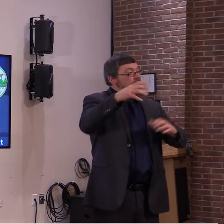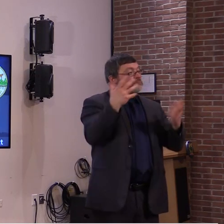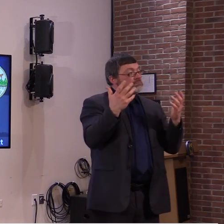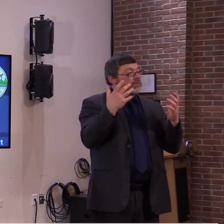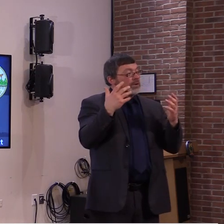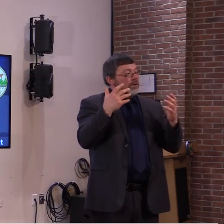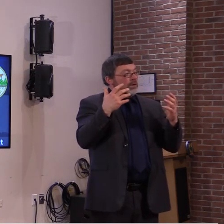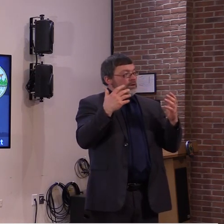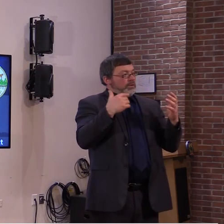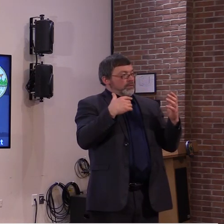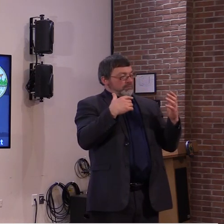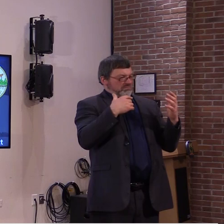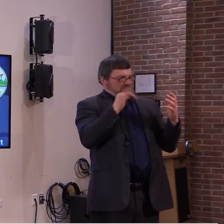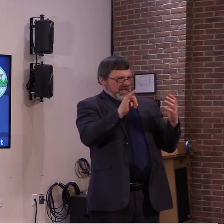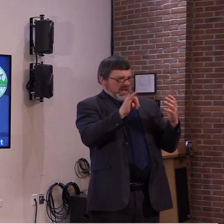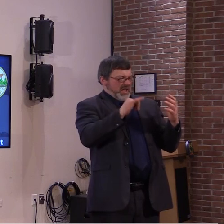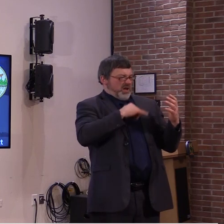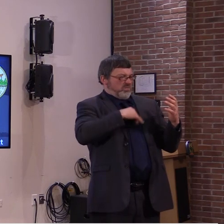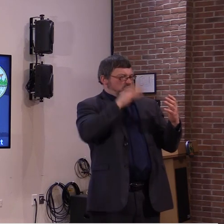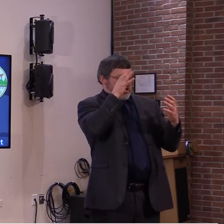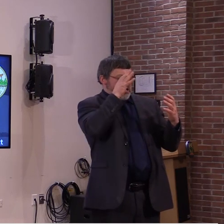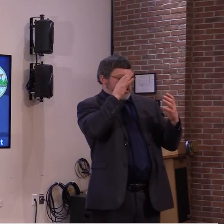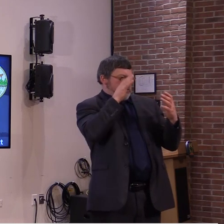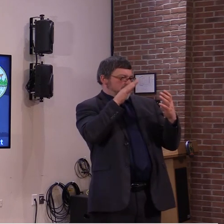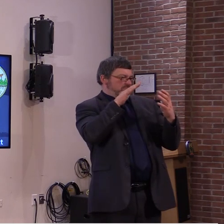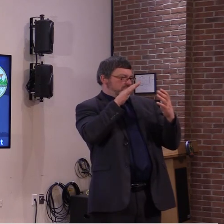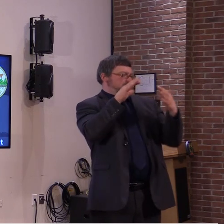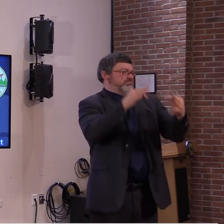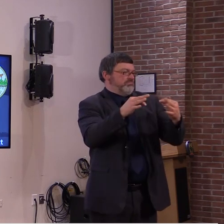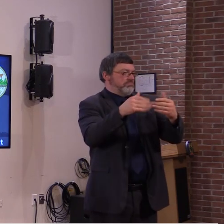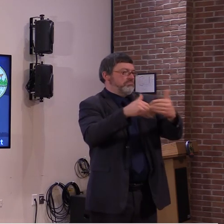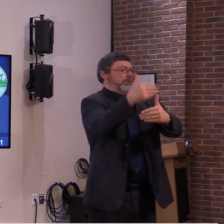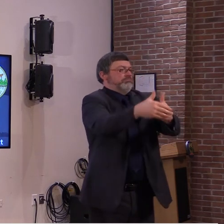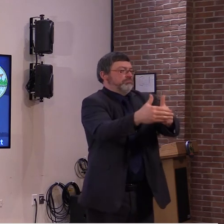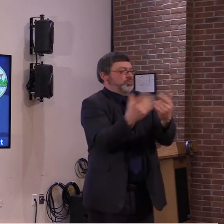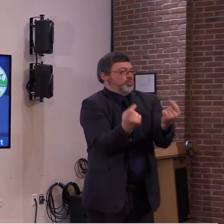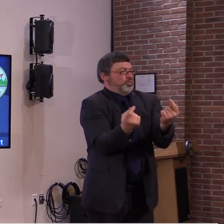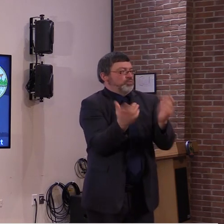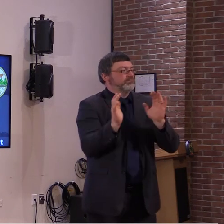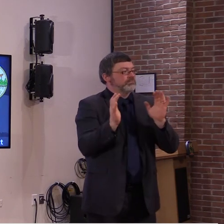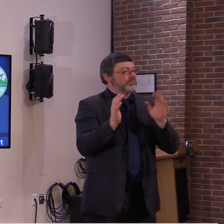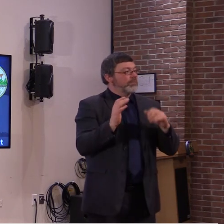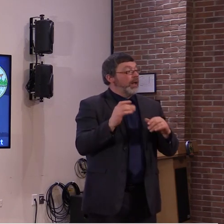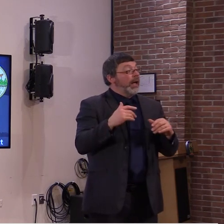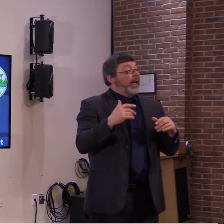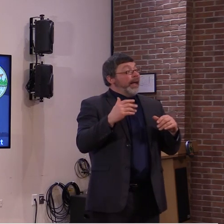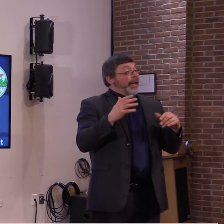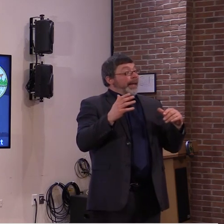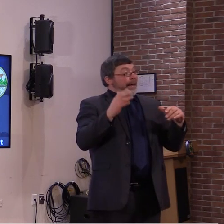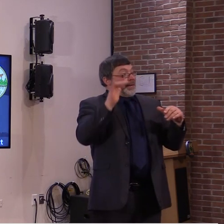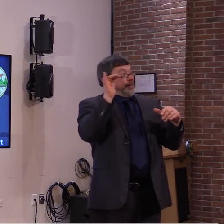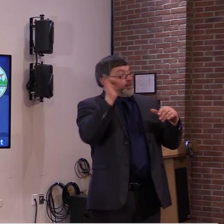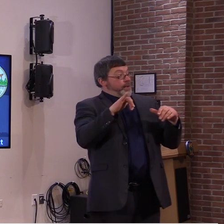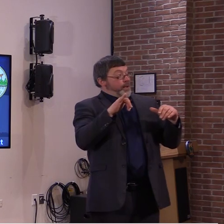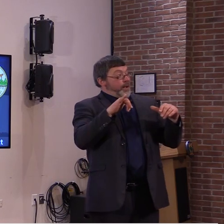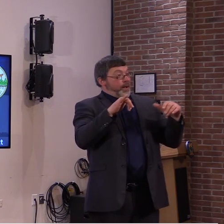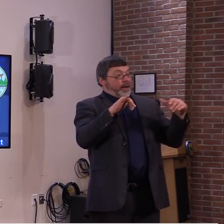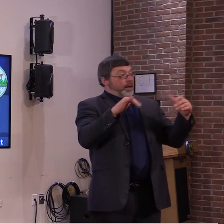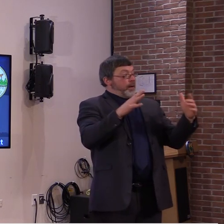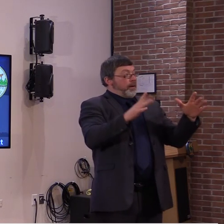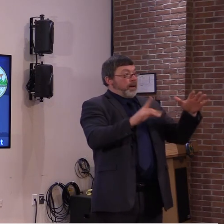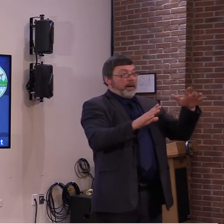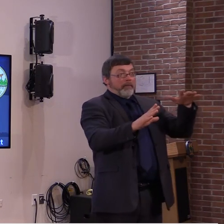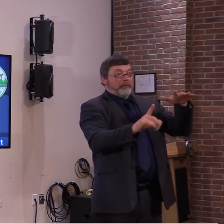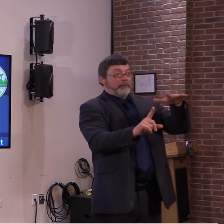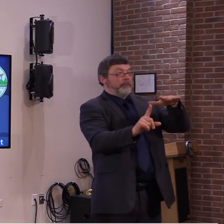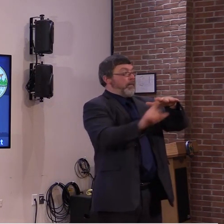forth. So while we're concerned, we're monitoring the situation. Very difficult in some respects